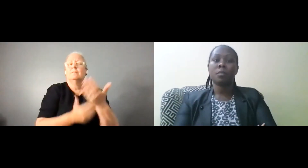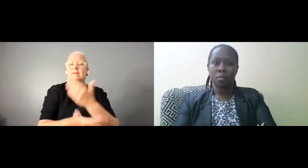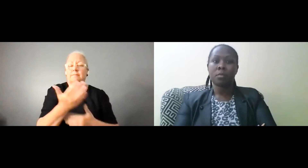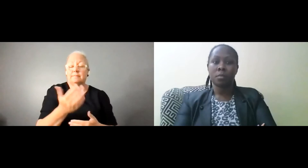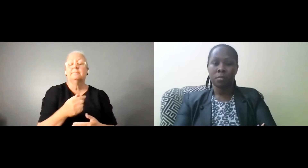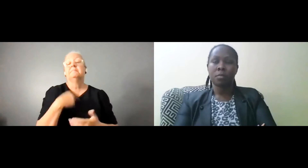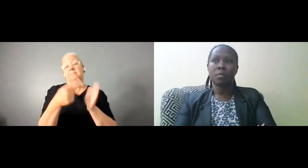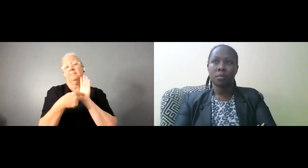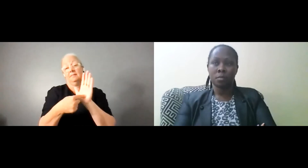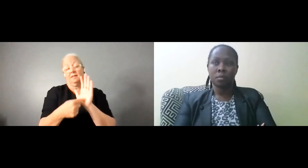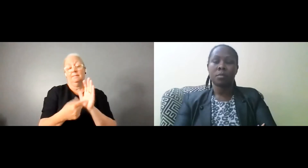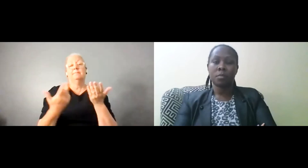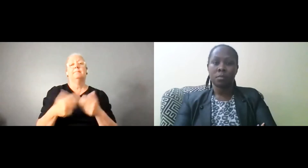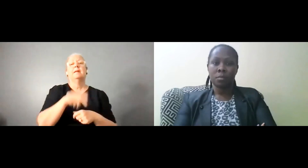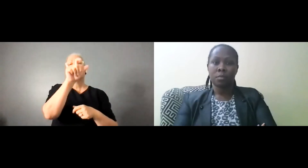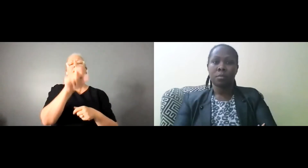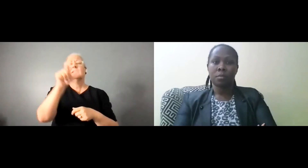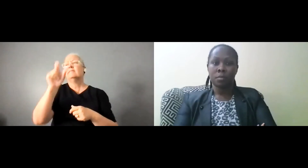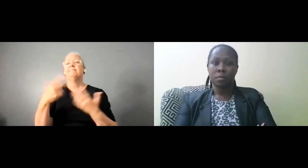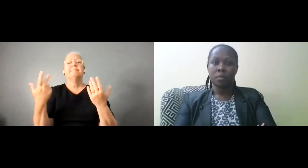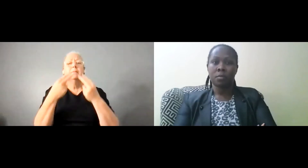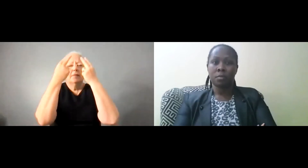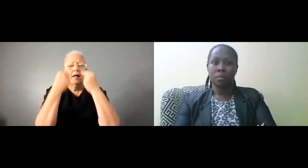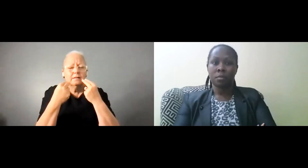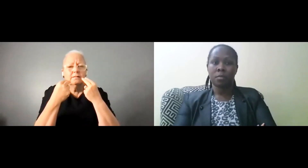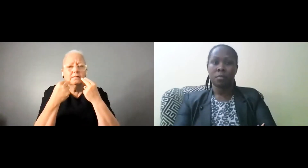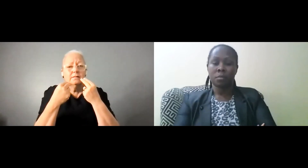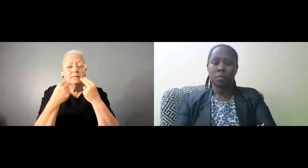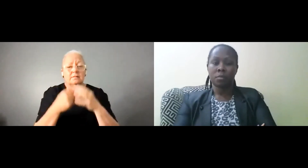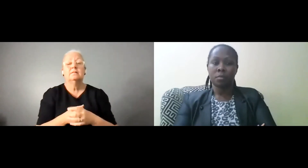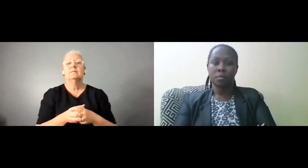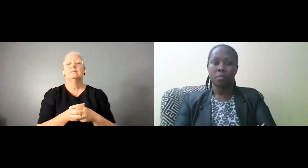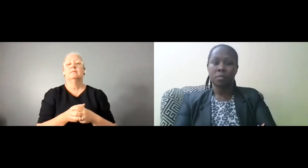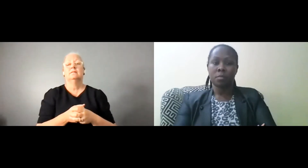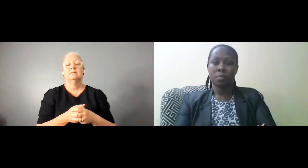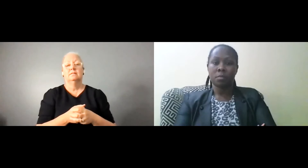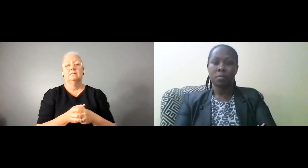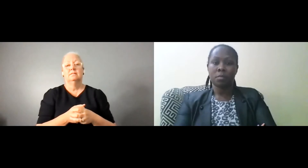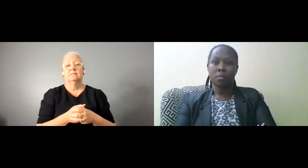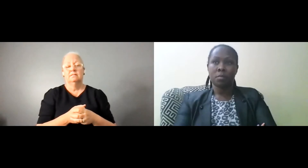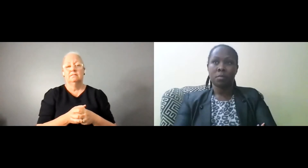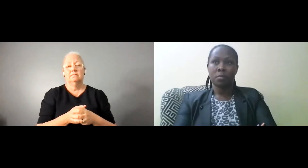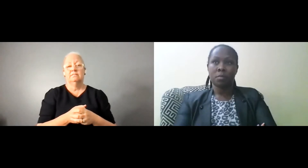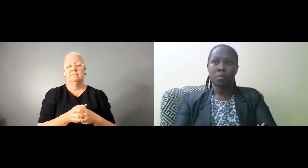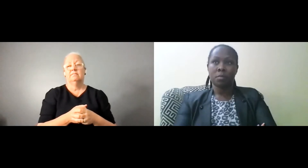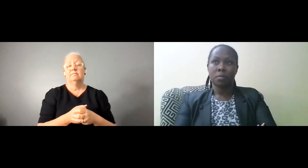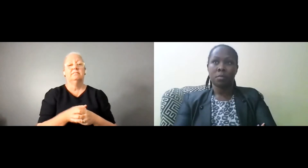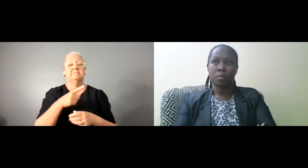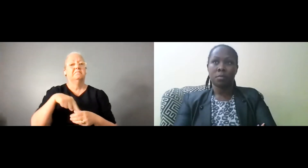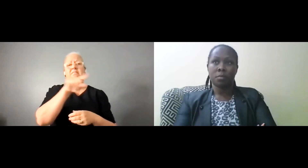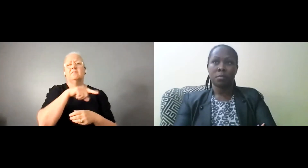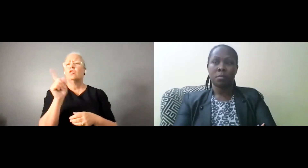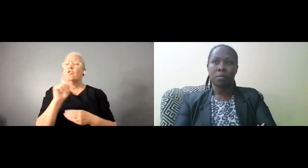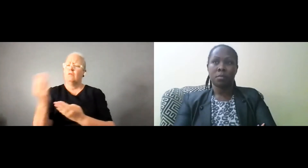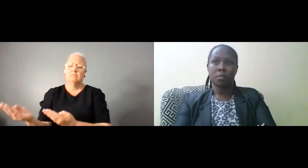people, the people with a visual impairment does not get any braille